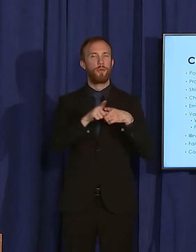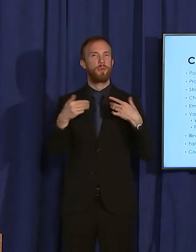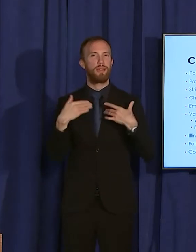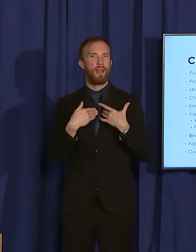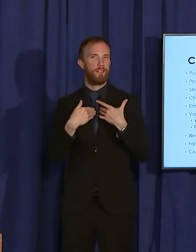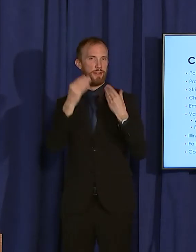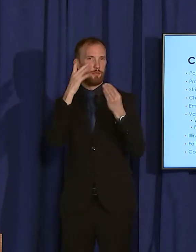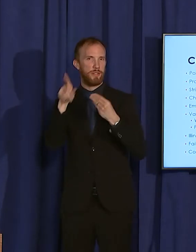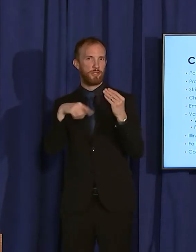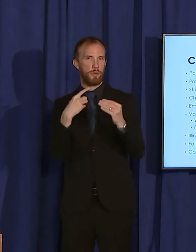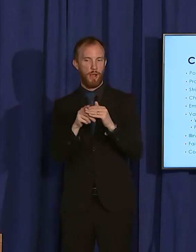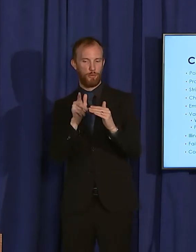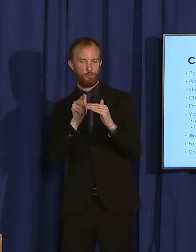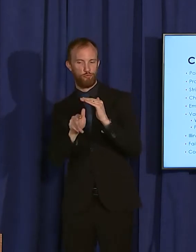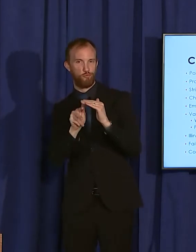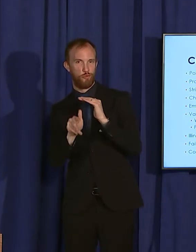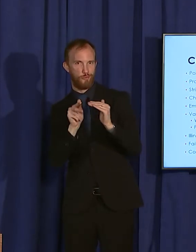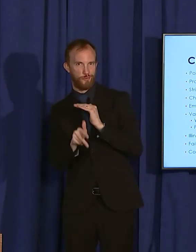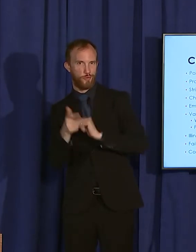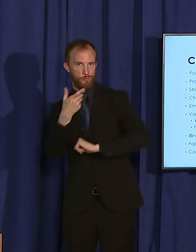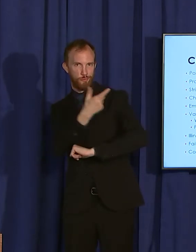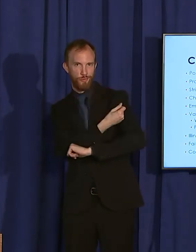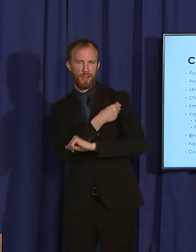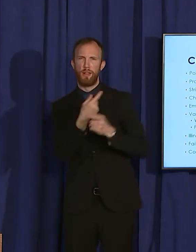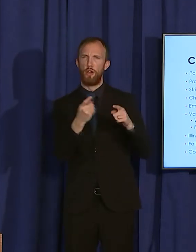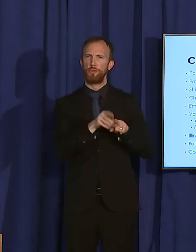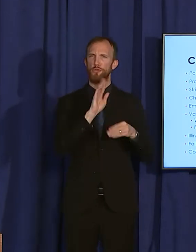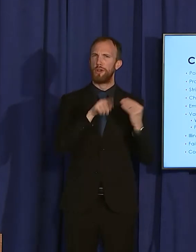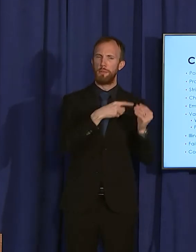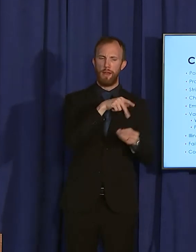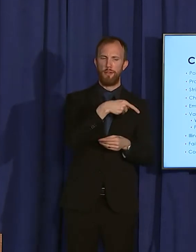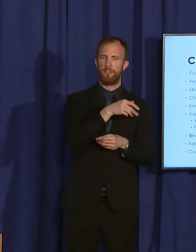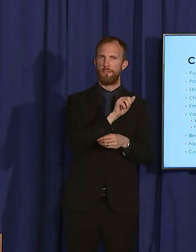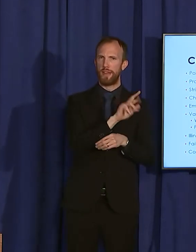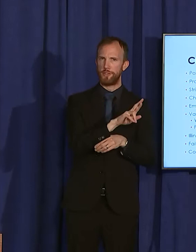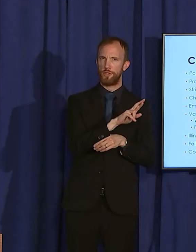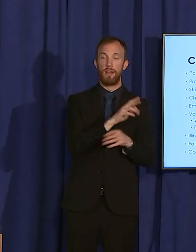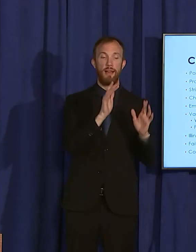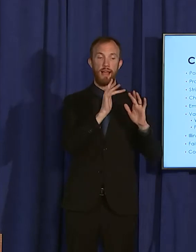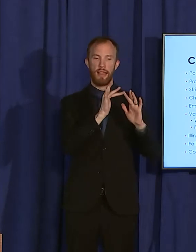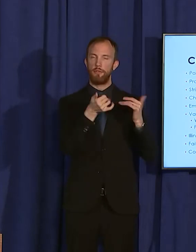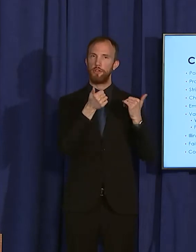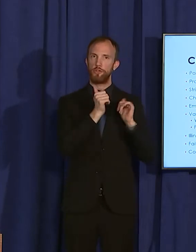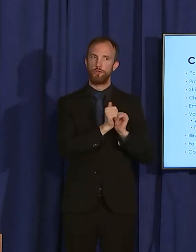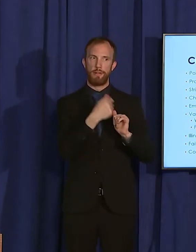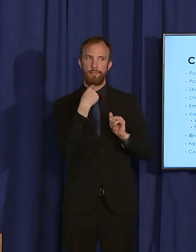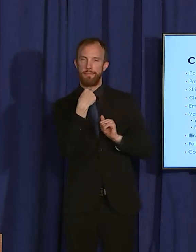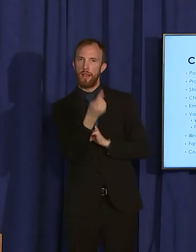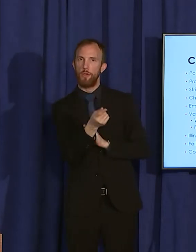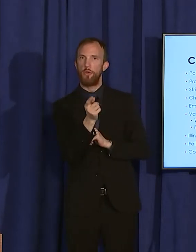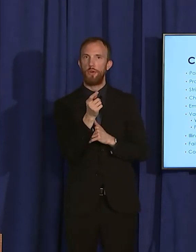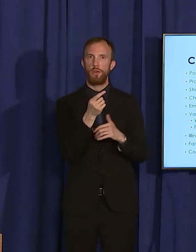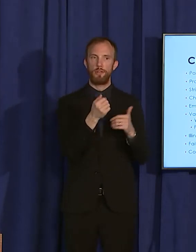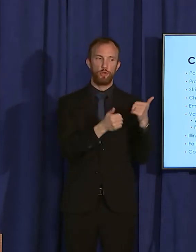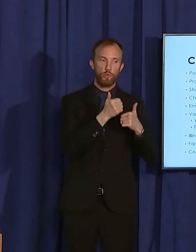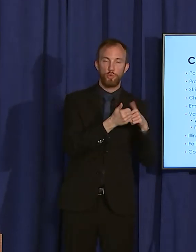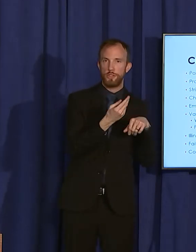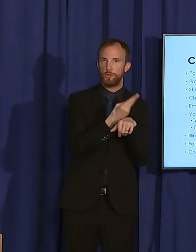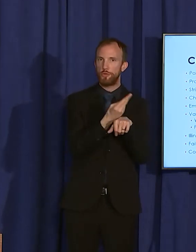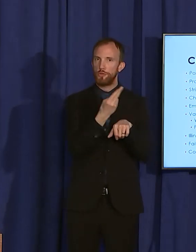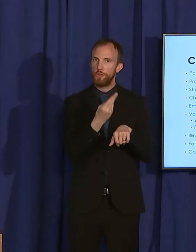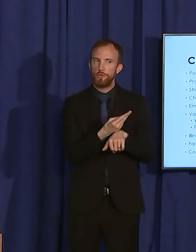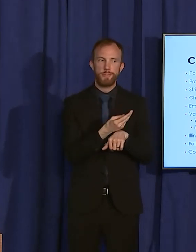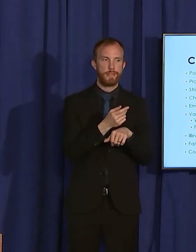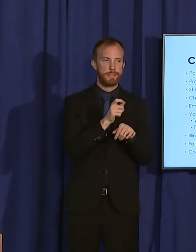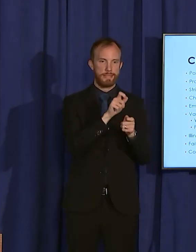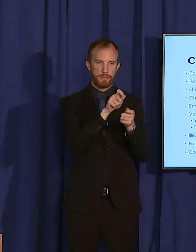with Pfizer. We've been working to get online which vaccine is being used at which site. All of the City of Chicago pods have been